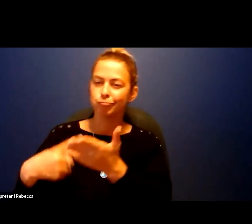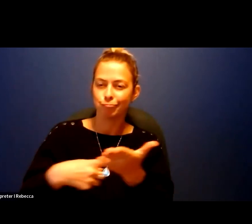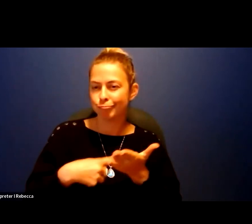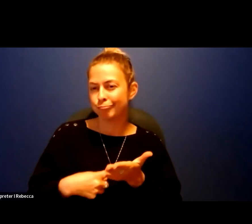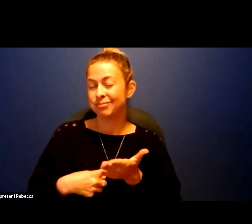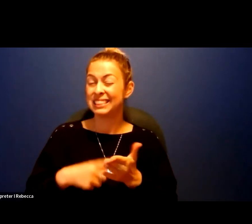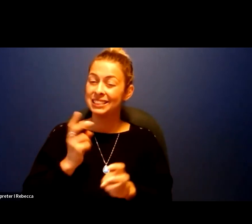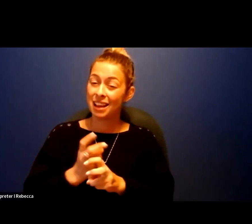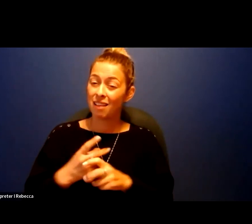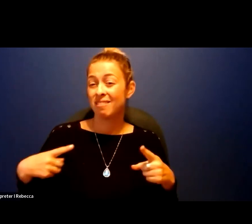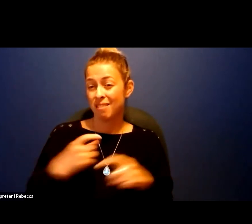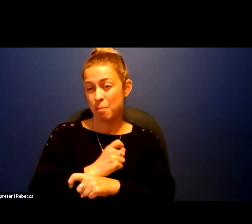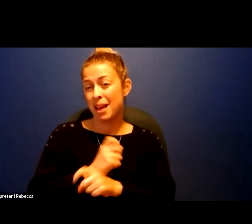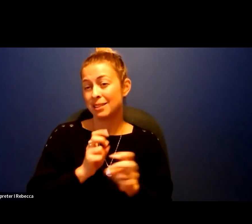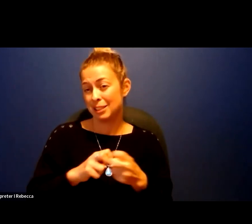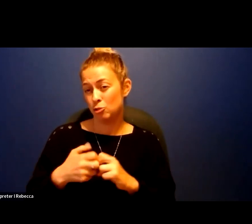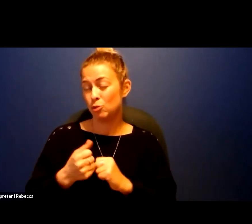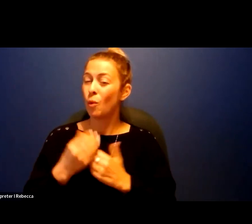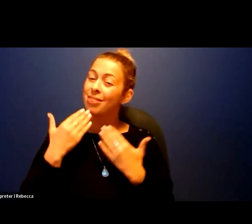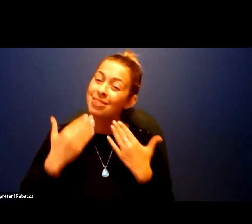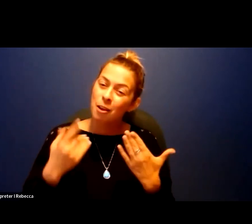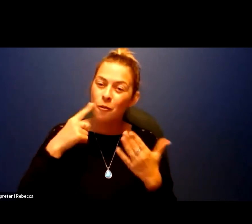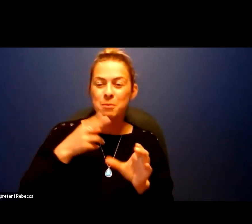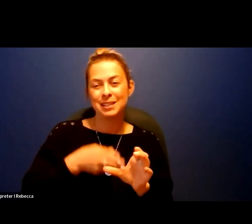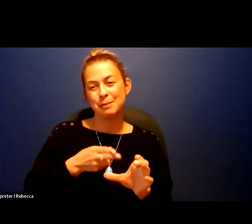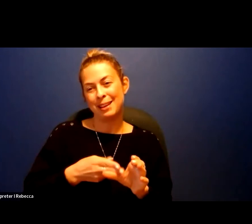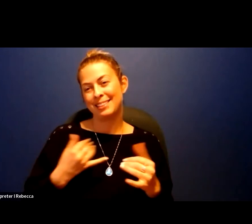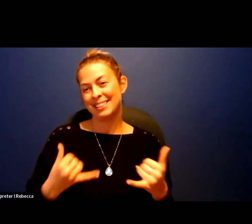complex issues. And so I'd like to thank you all for participating